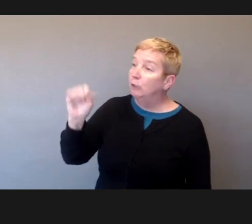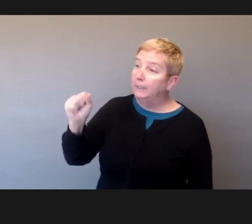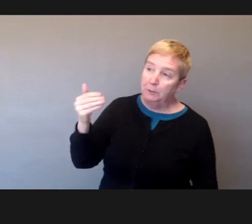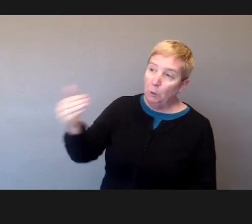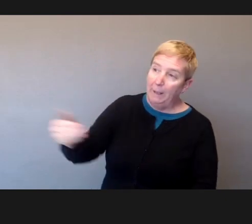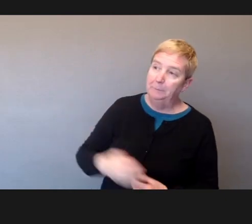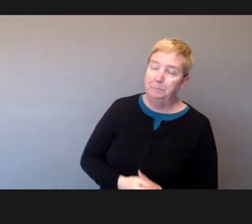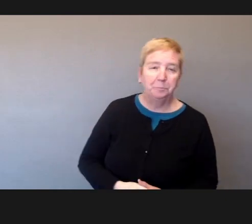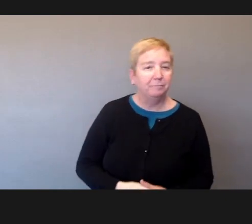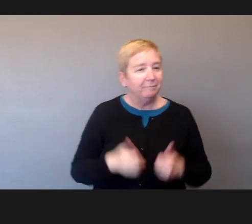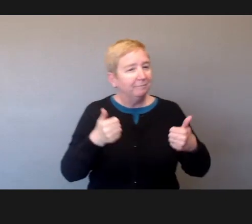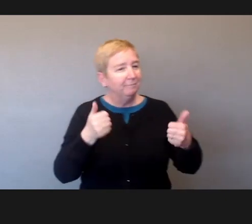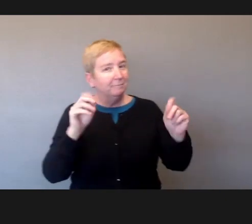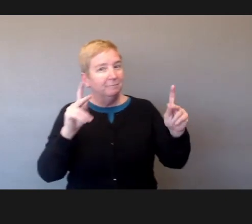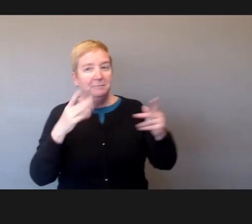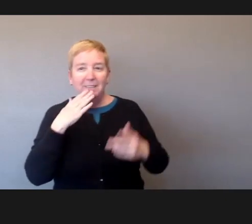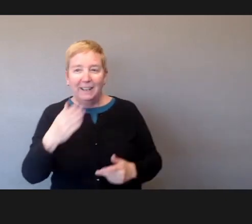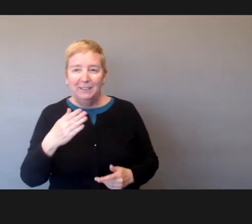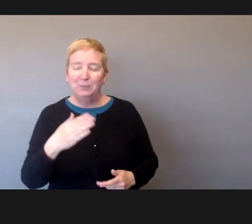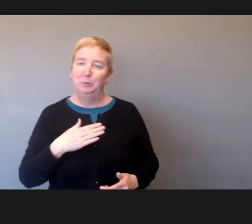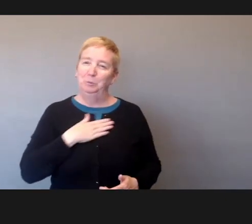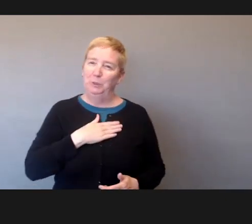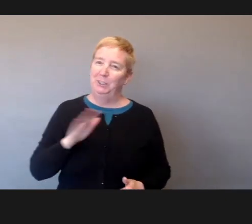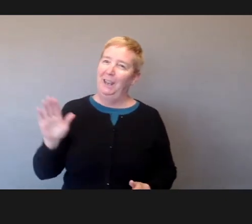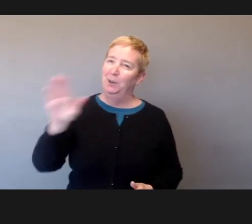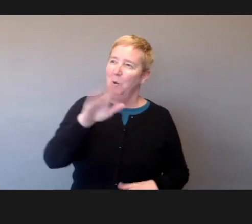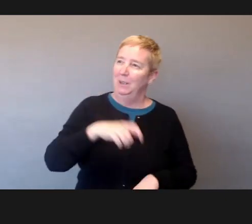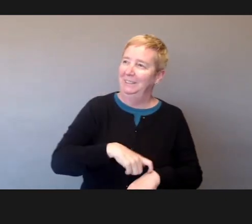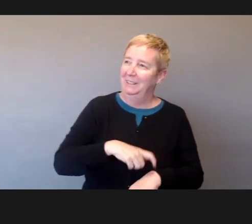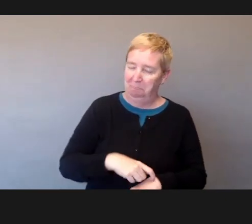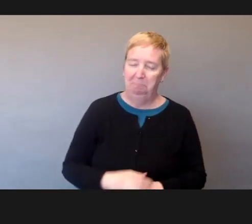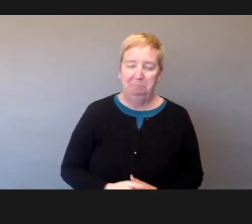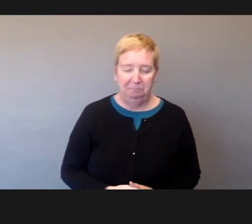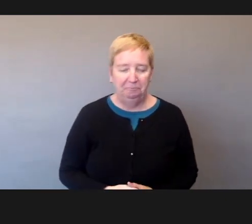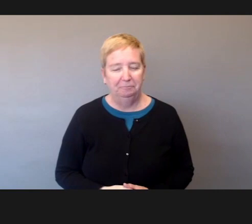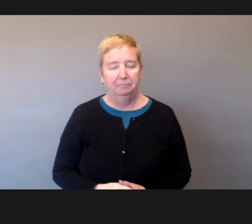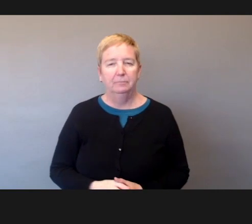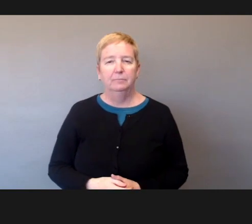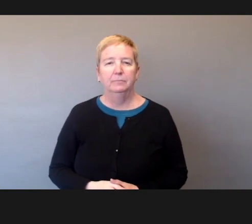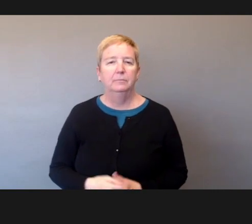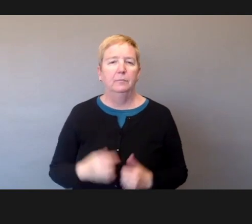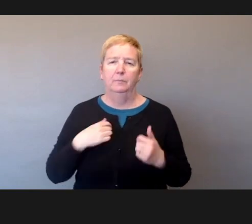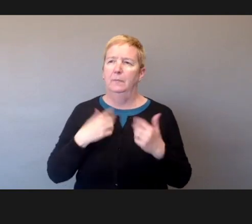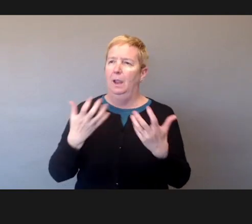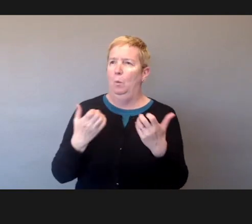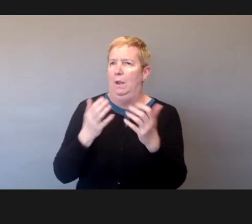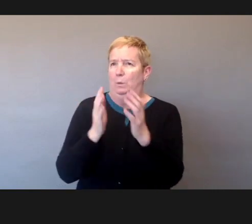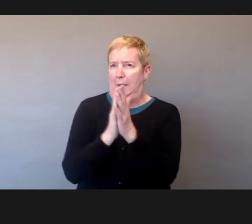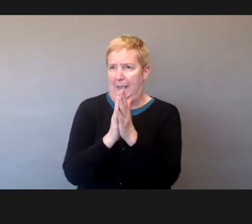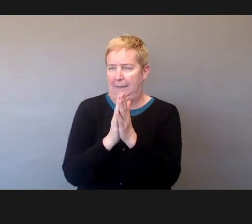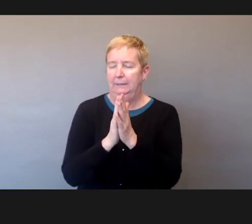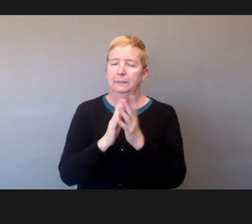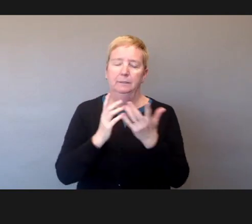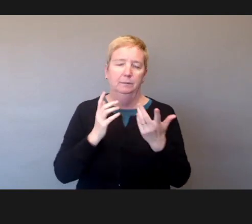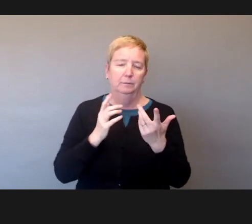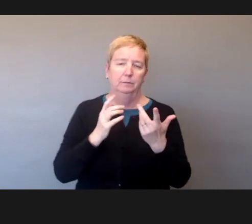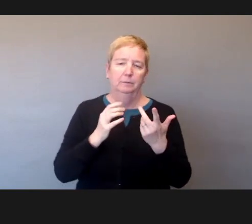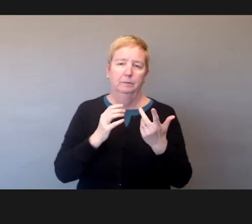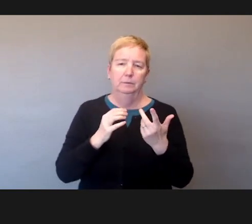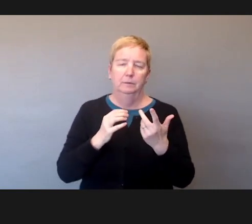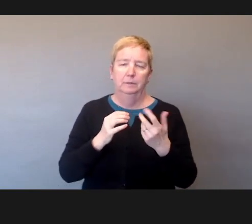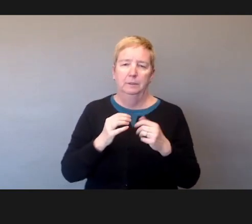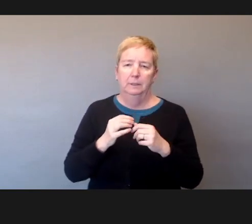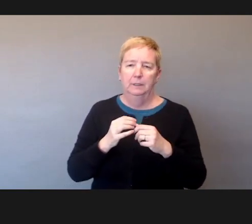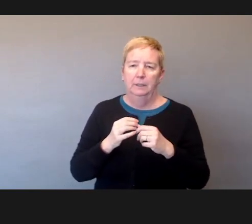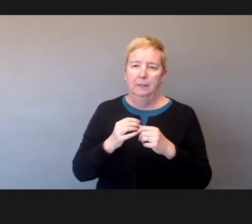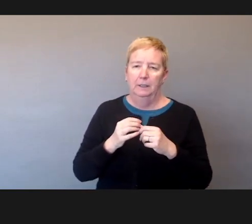right. Thank you very much. Appreciate y'all's time. I wanted to ask a question in relation, dovetailing out of this